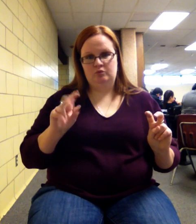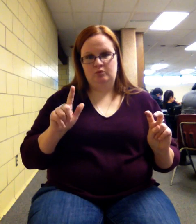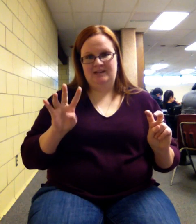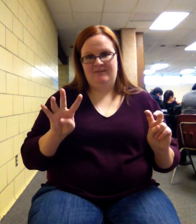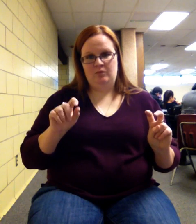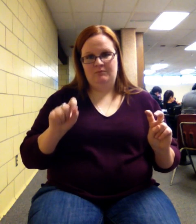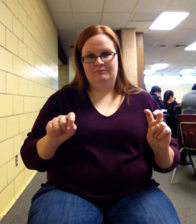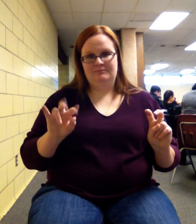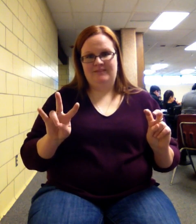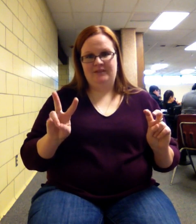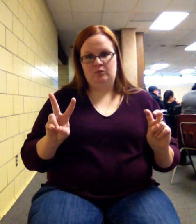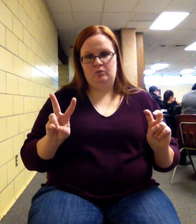$224.72.